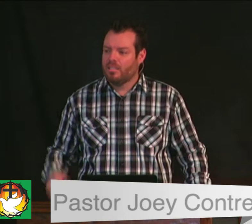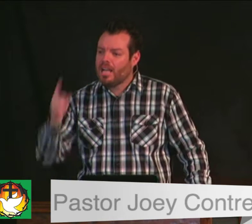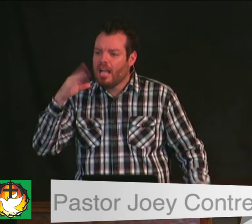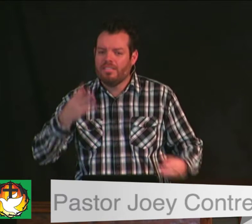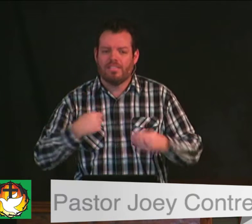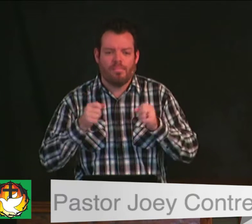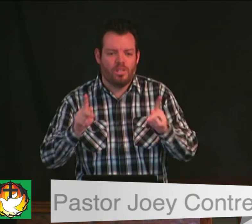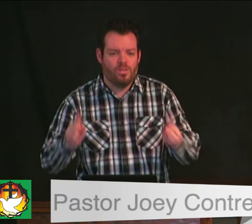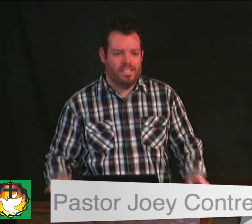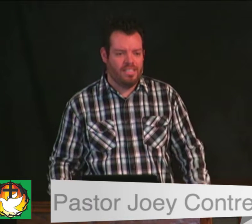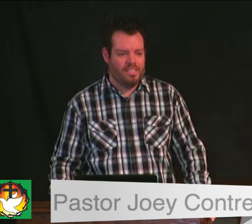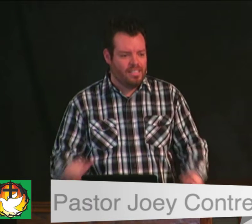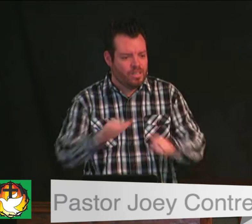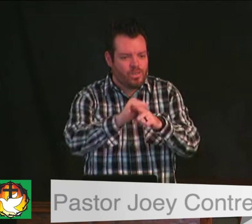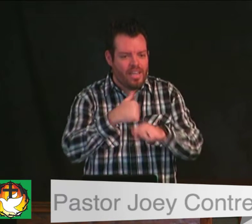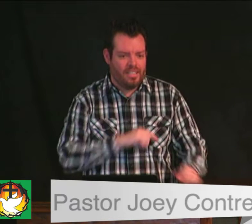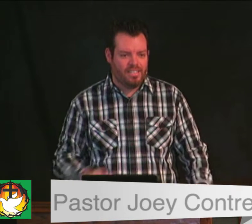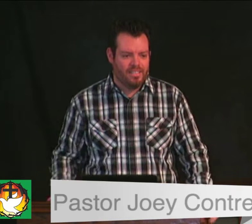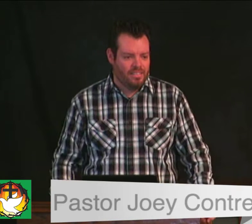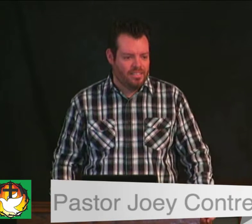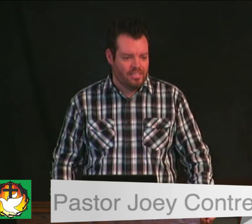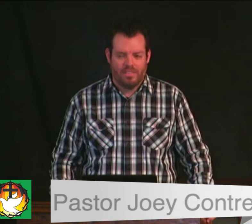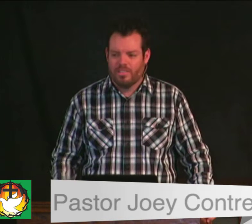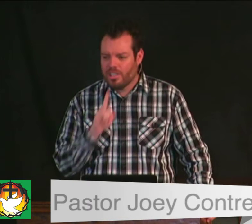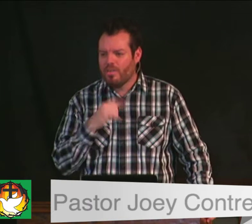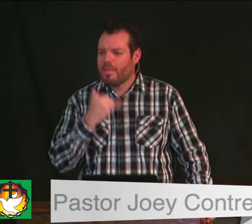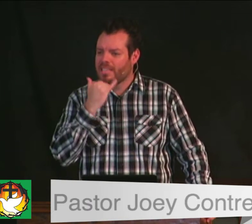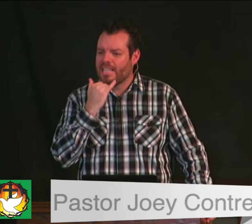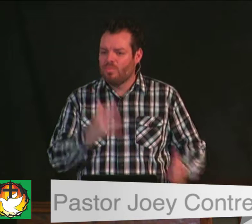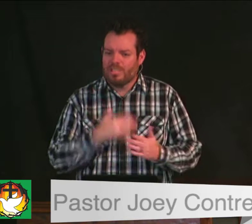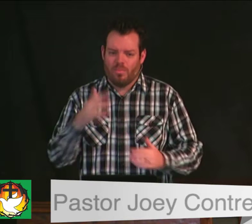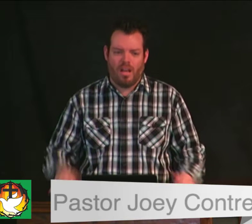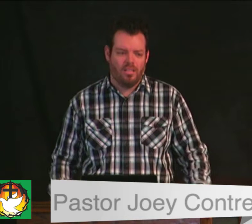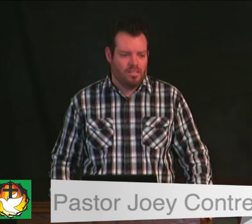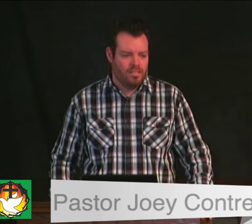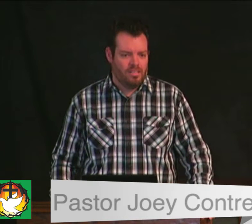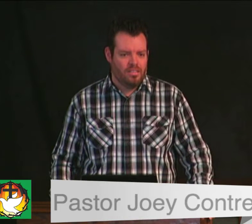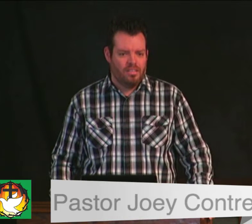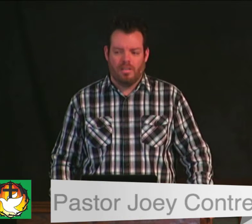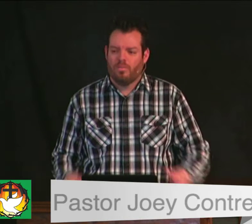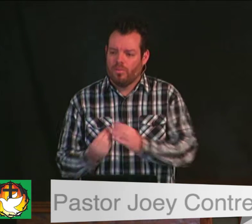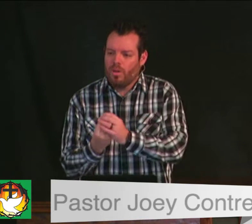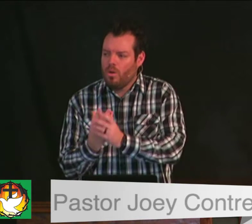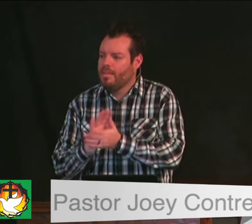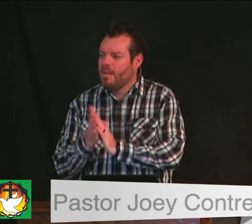God gives us opportunities to train us. Sure, we make mistakes once in a while. As we grow, we become